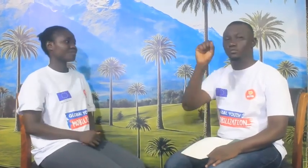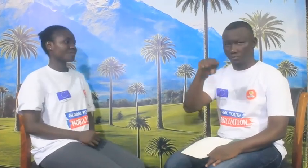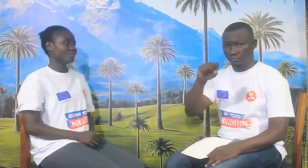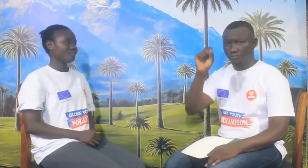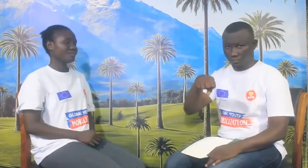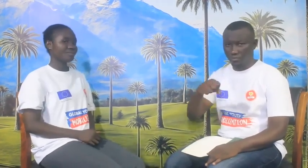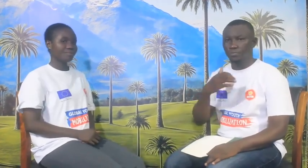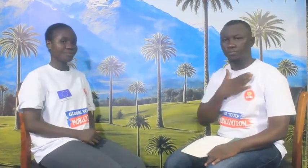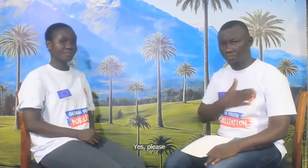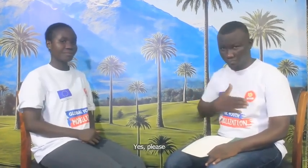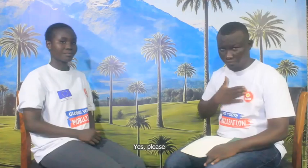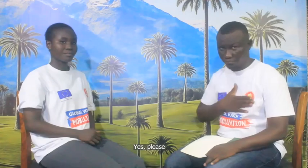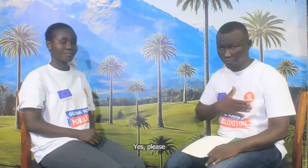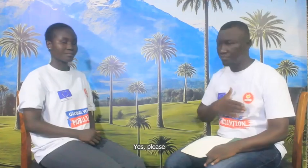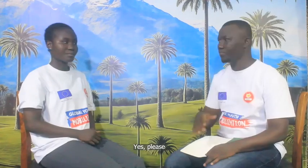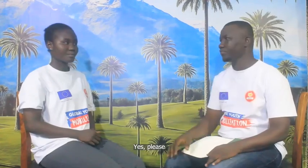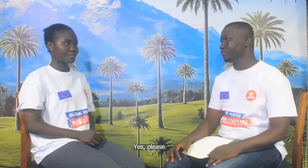He or she responds, yes, please.